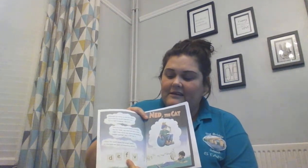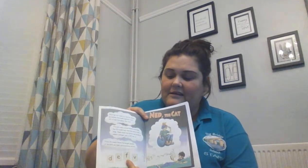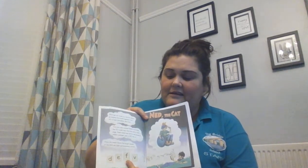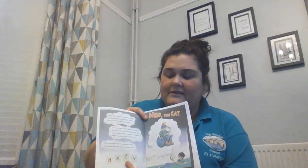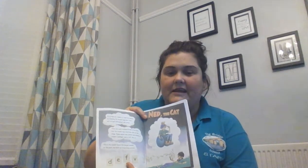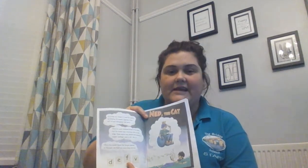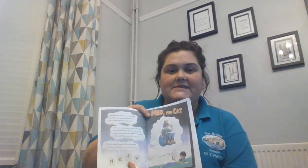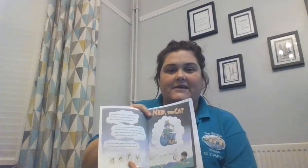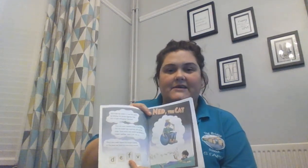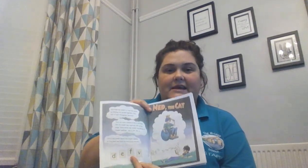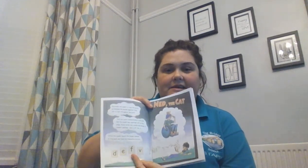The next sound is